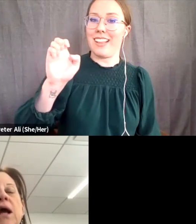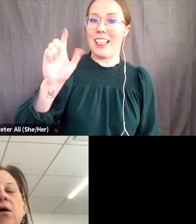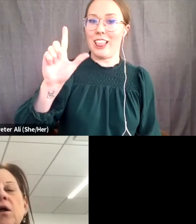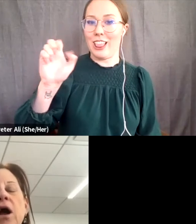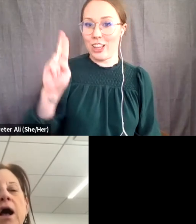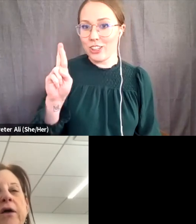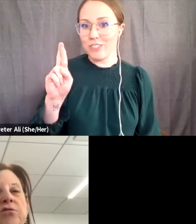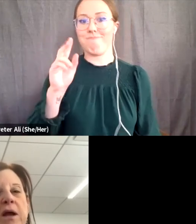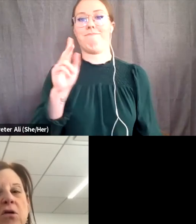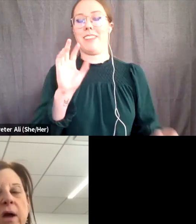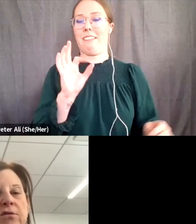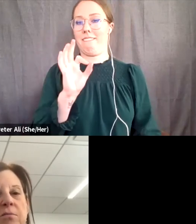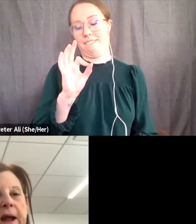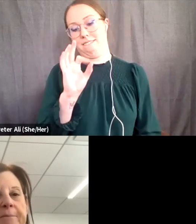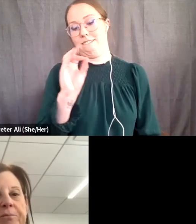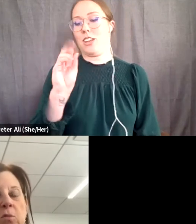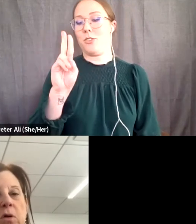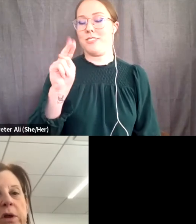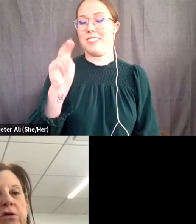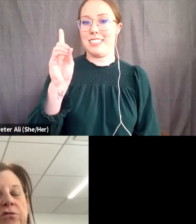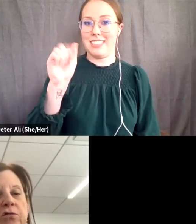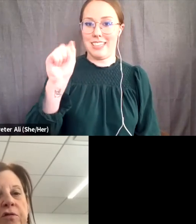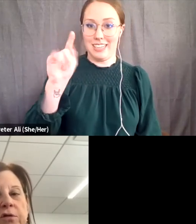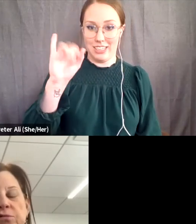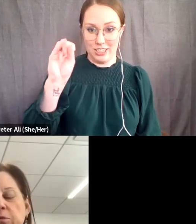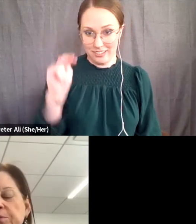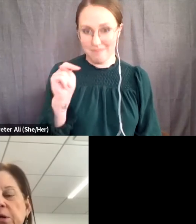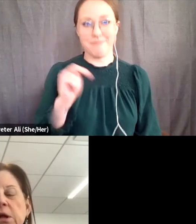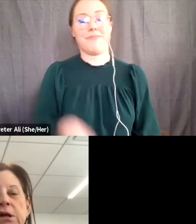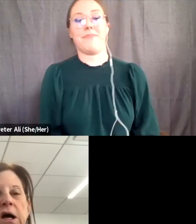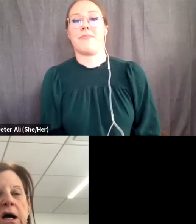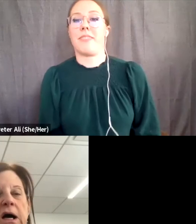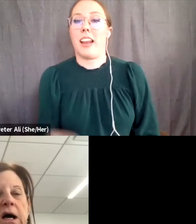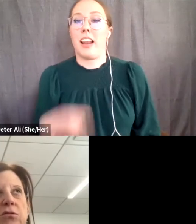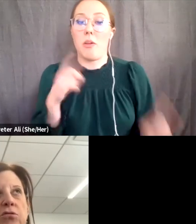then there, to make a grant to BAM where we could do focus groups,